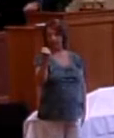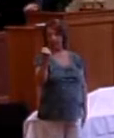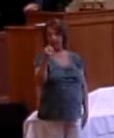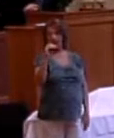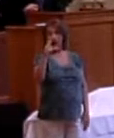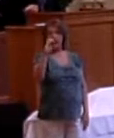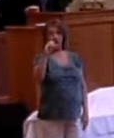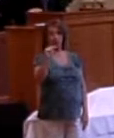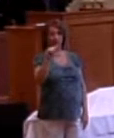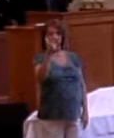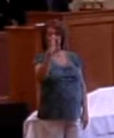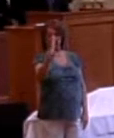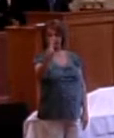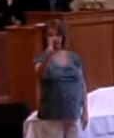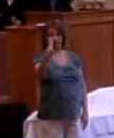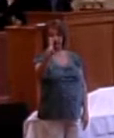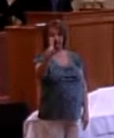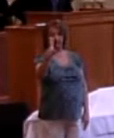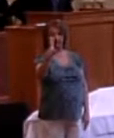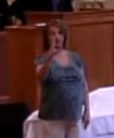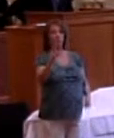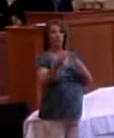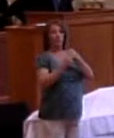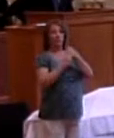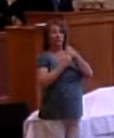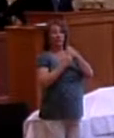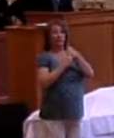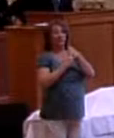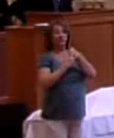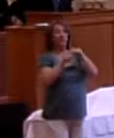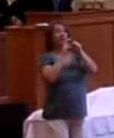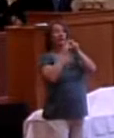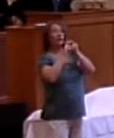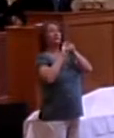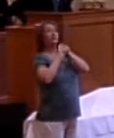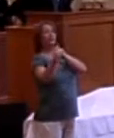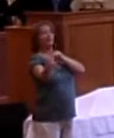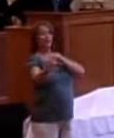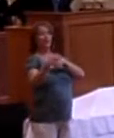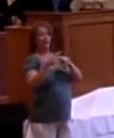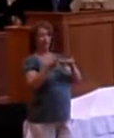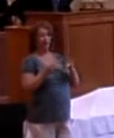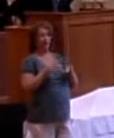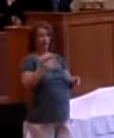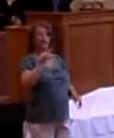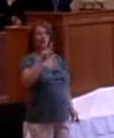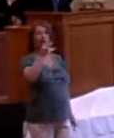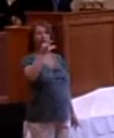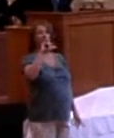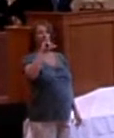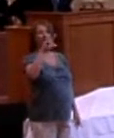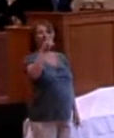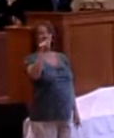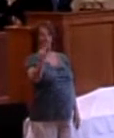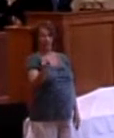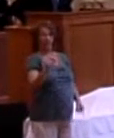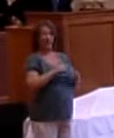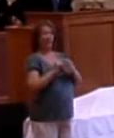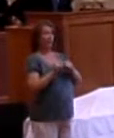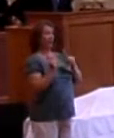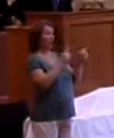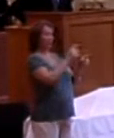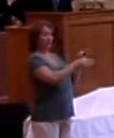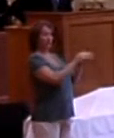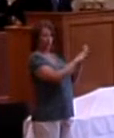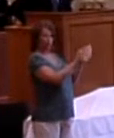October 26th. We have reservations out at our zip lining place in Sullivan, and then we'll, right after that, go to our Judgment House like we have the